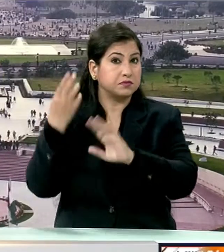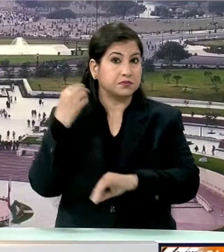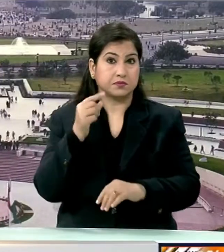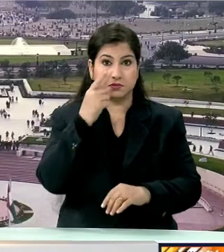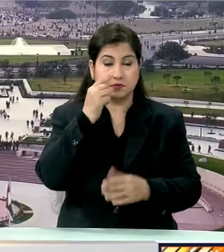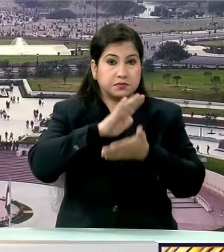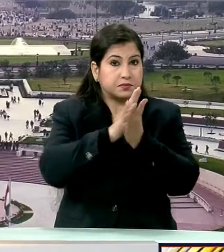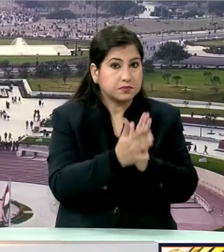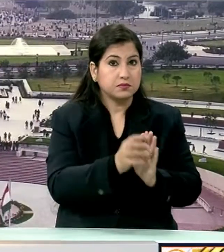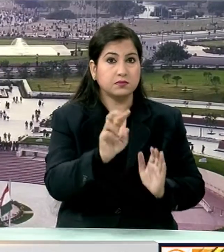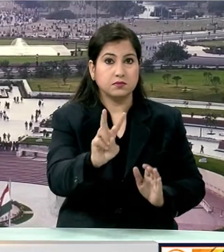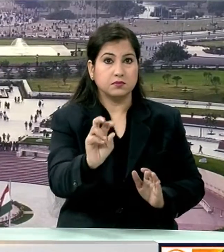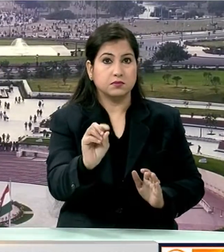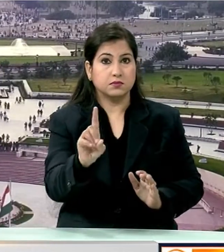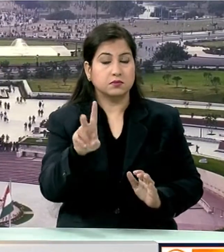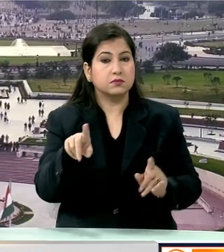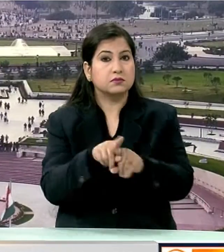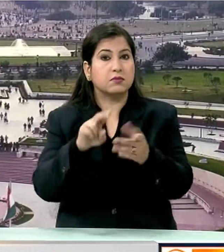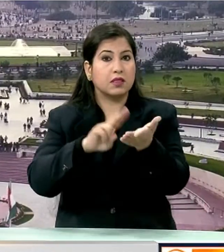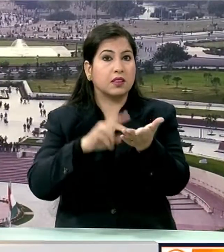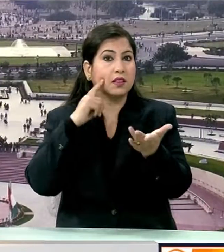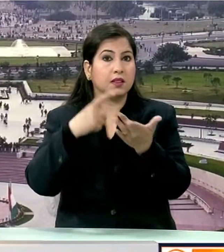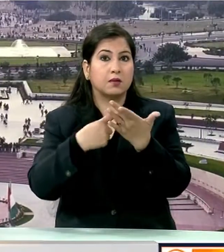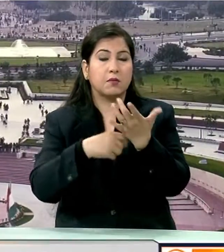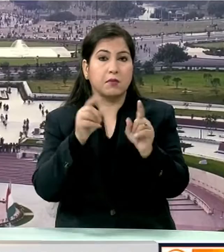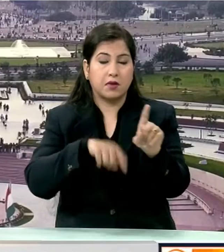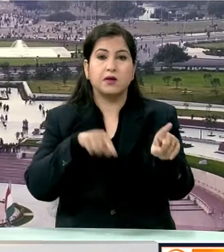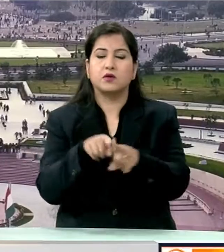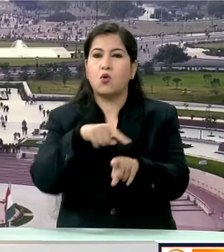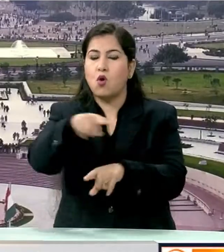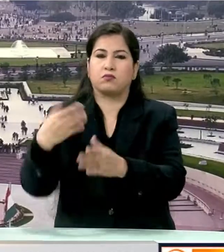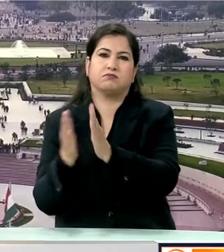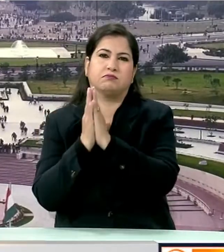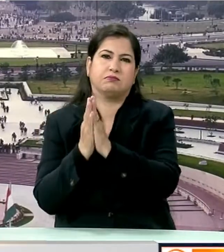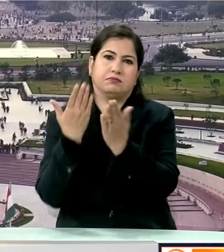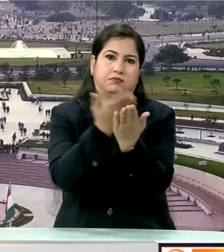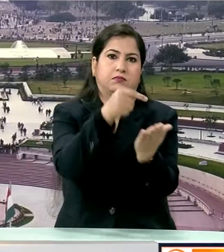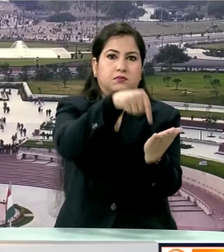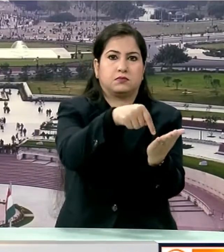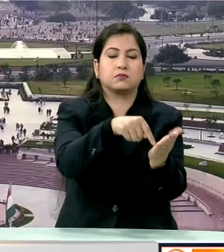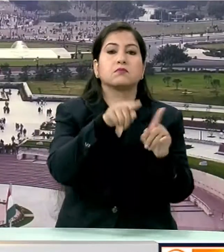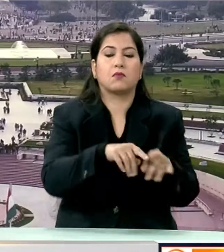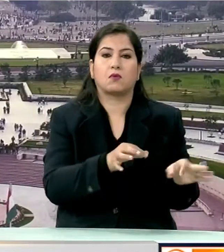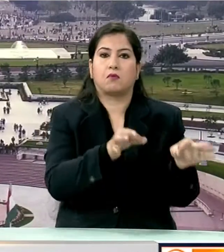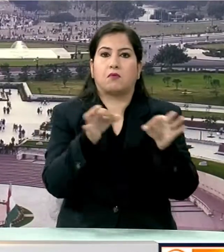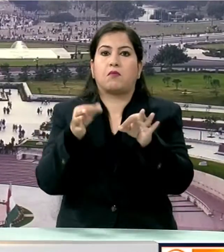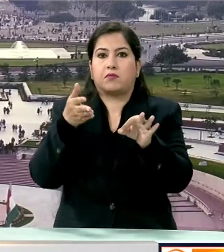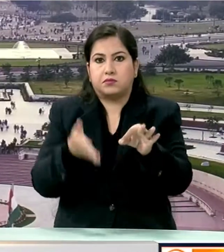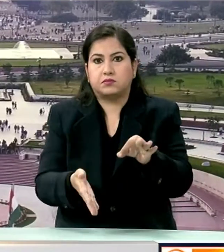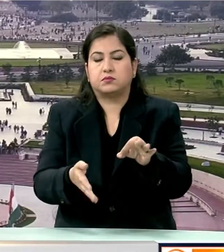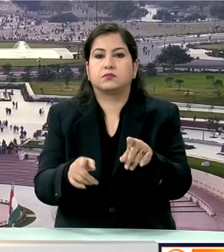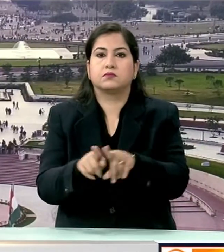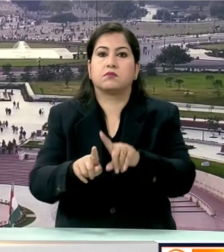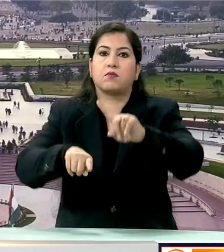Nirbhaya gang rape and murder case pending disposal of a convict's mercy plea. The execution of their death warrants has now been